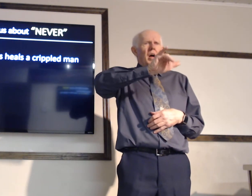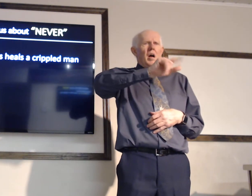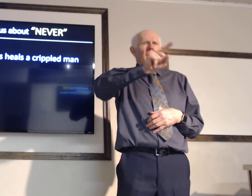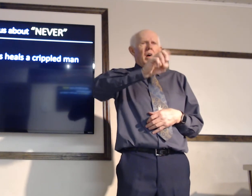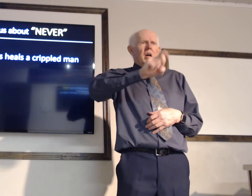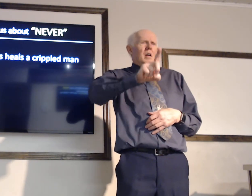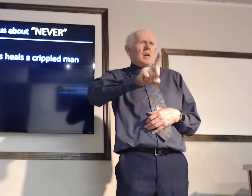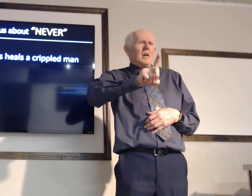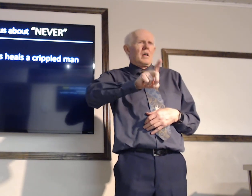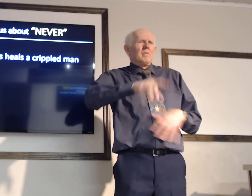paralyzed.